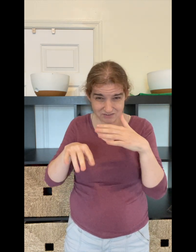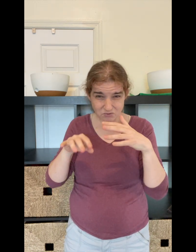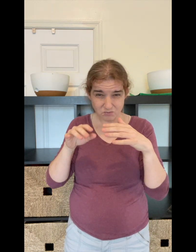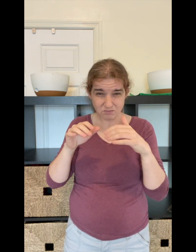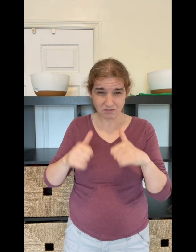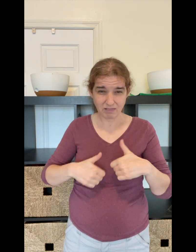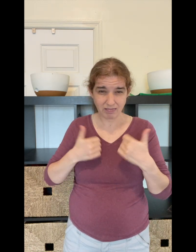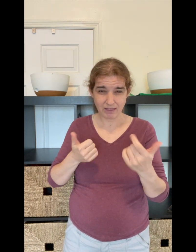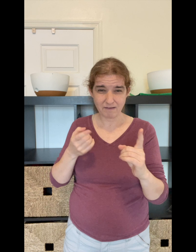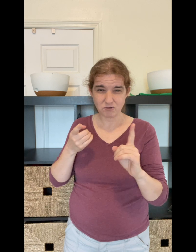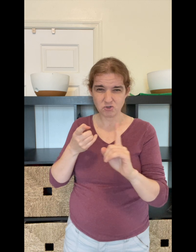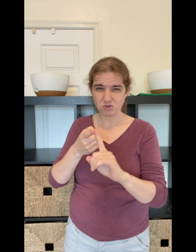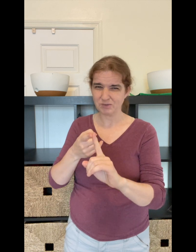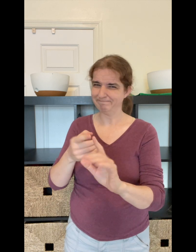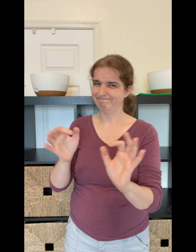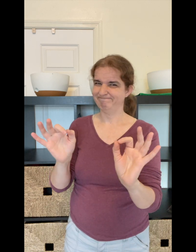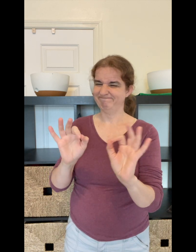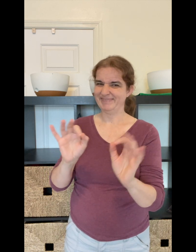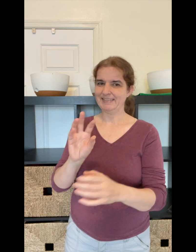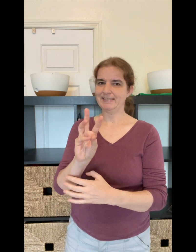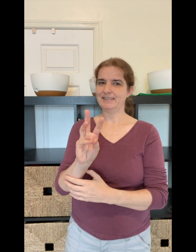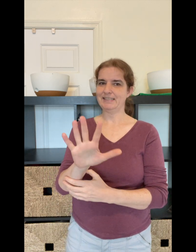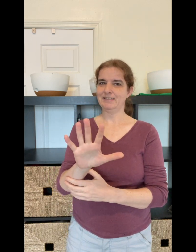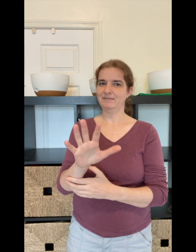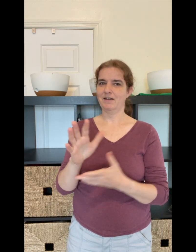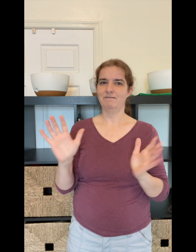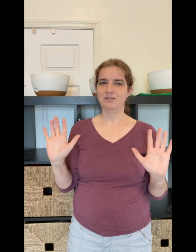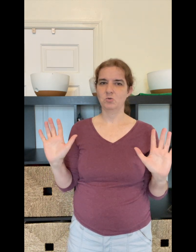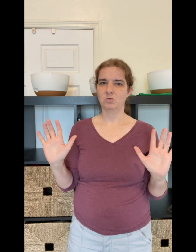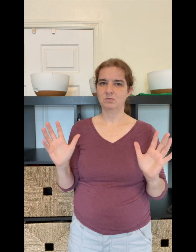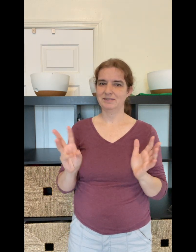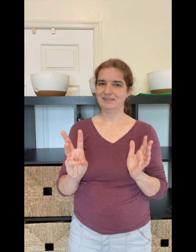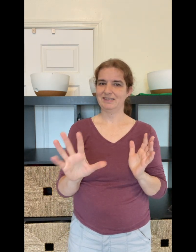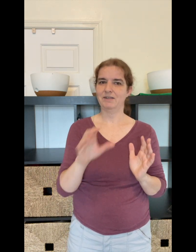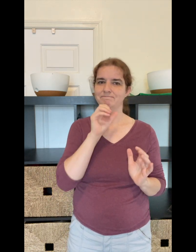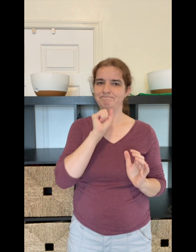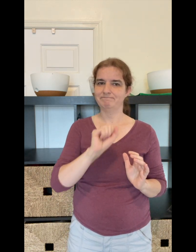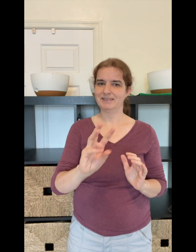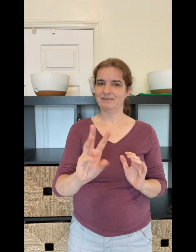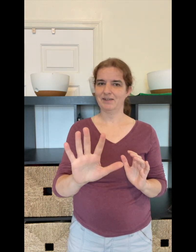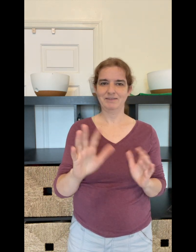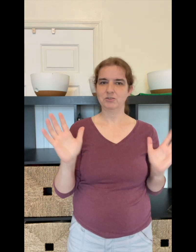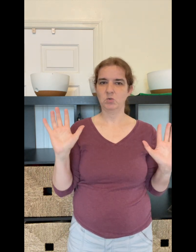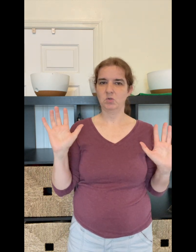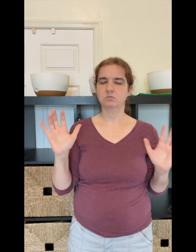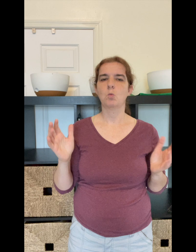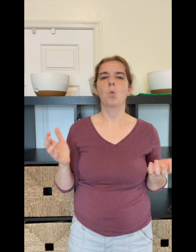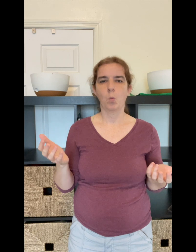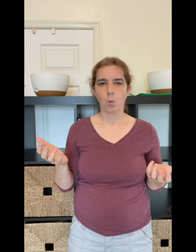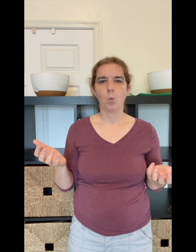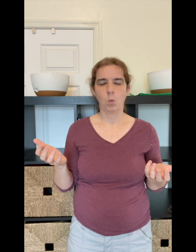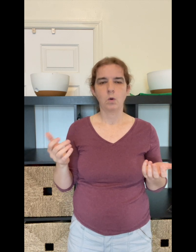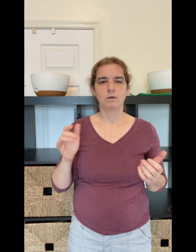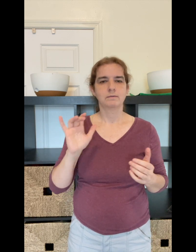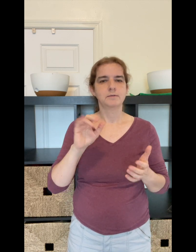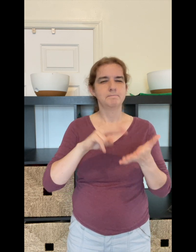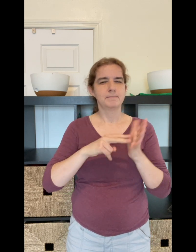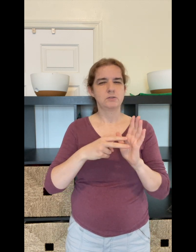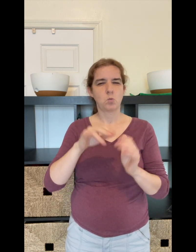I anticipate living to just 65, that's all. Maybe just to age 65, that's all.